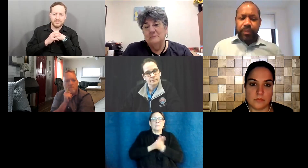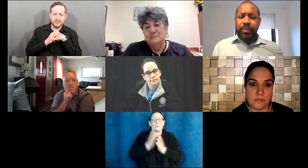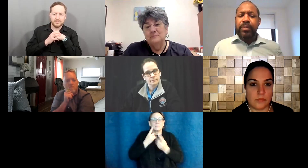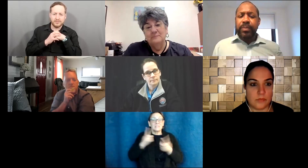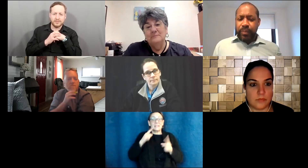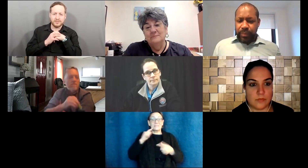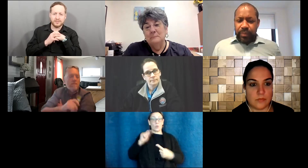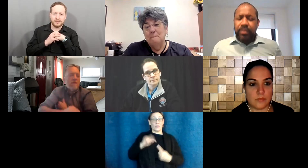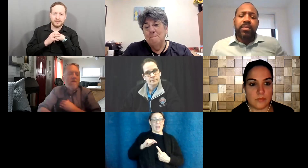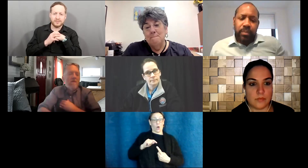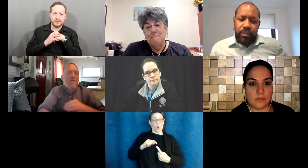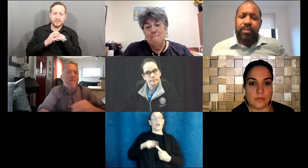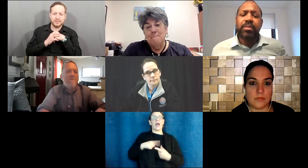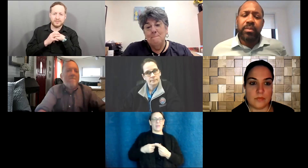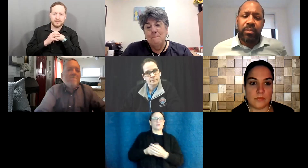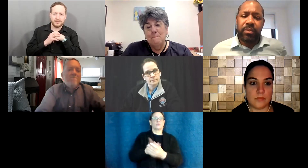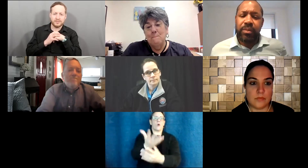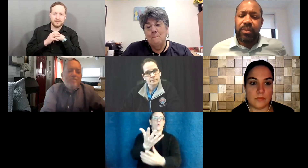first.